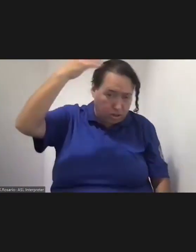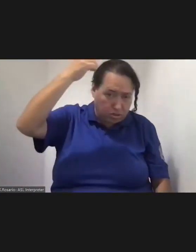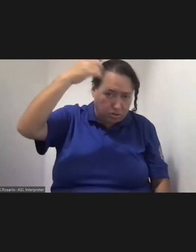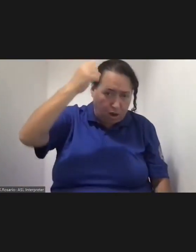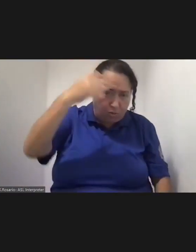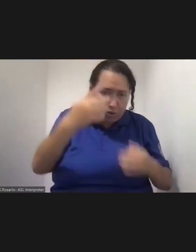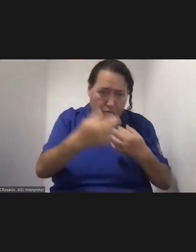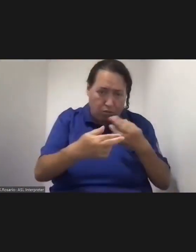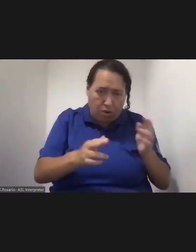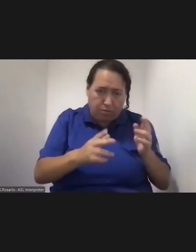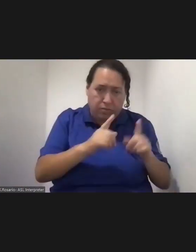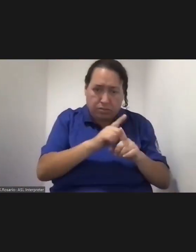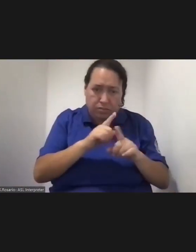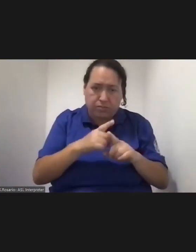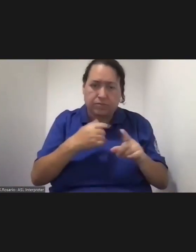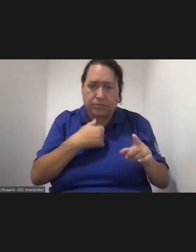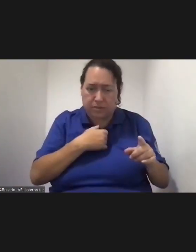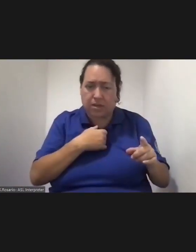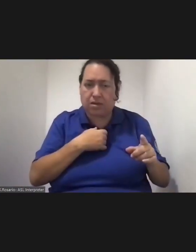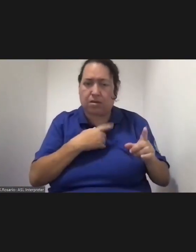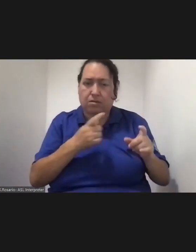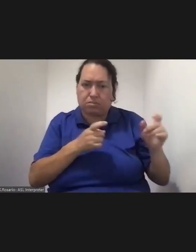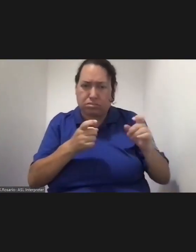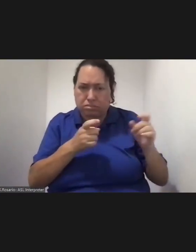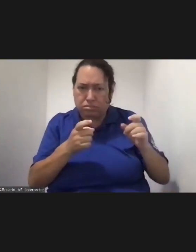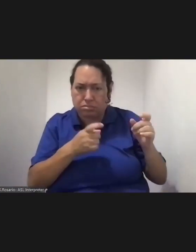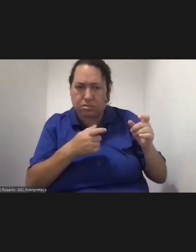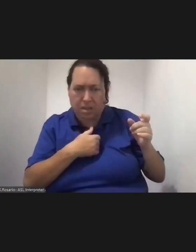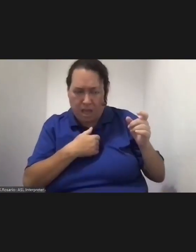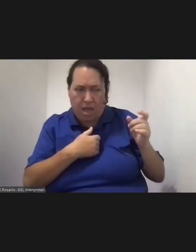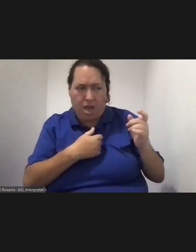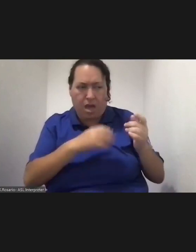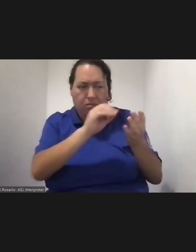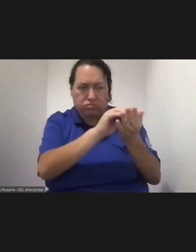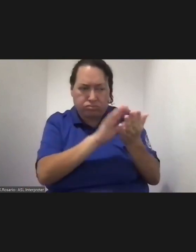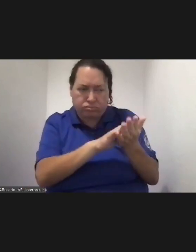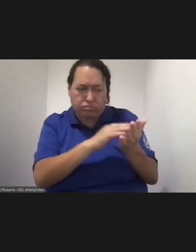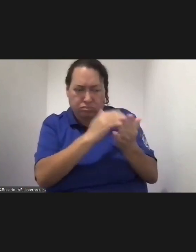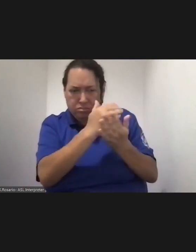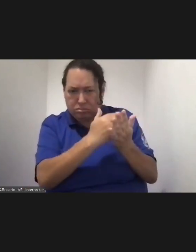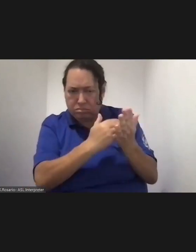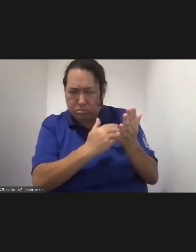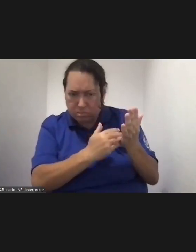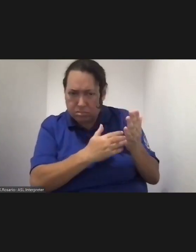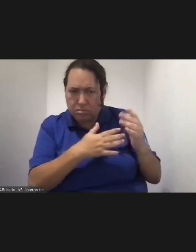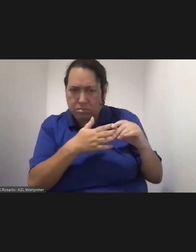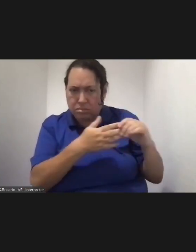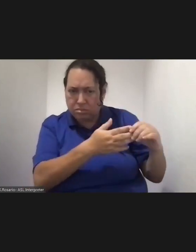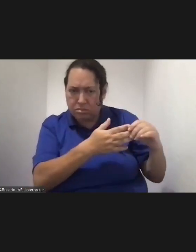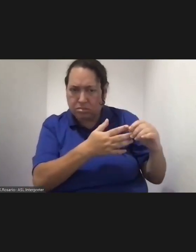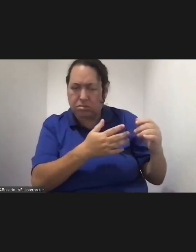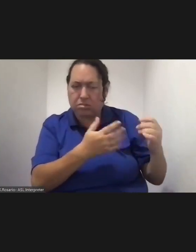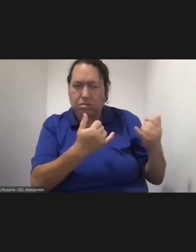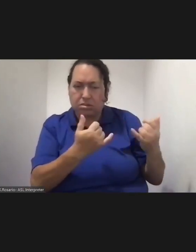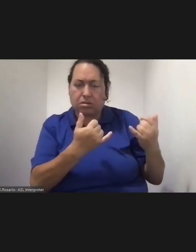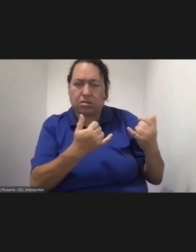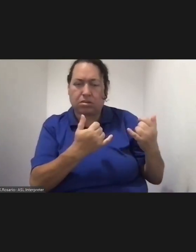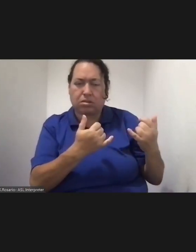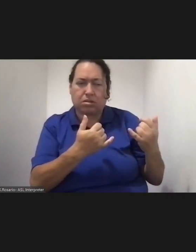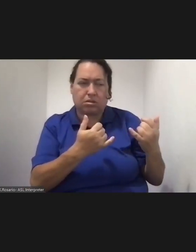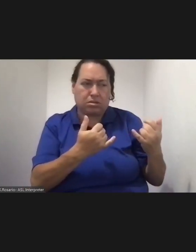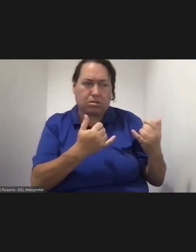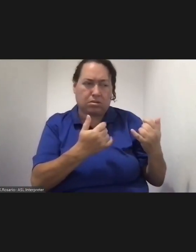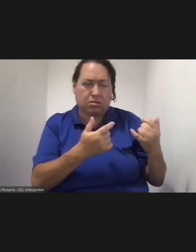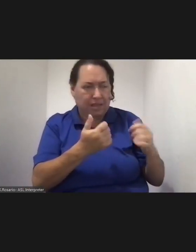had infection control protocols in place in the restaurant. And notwithstanding that all these things were up to